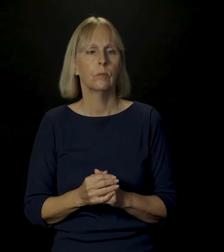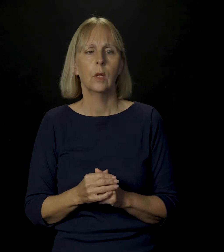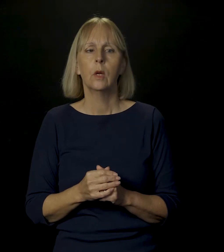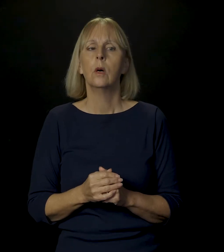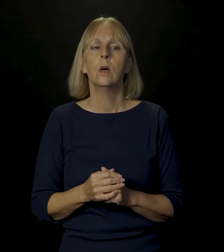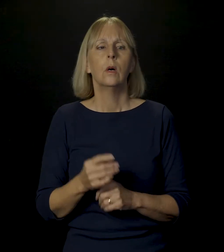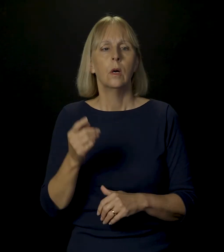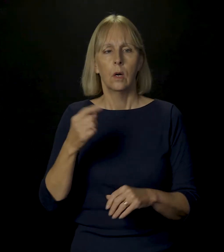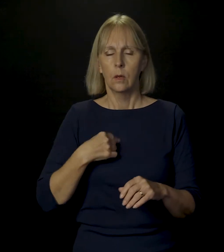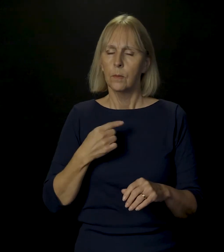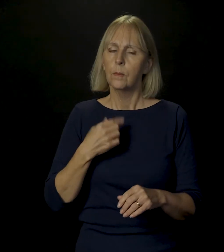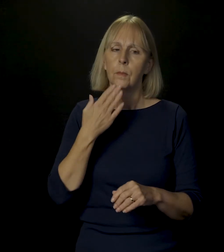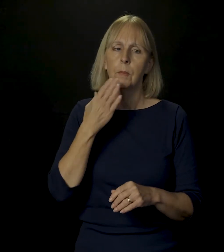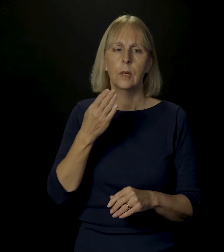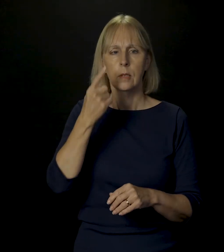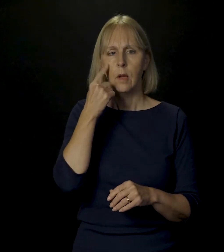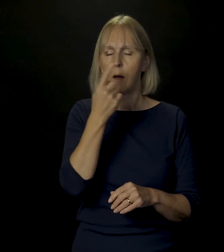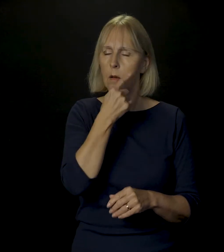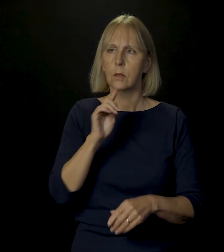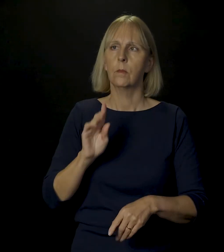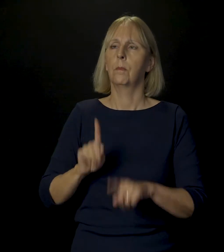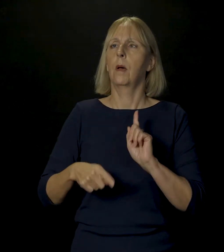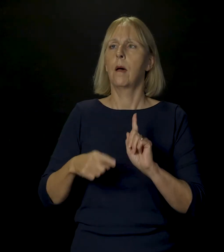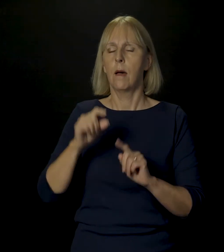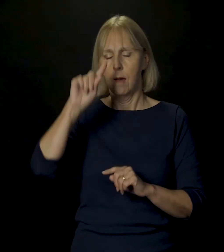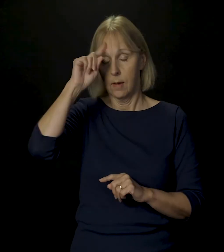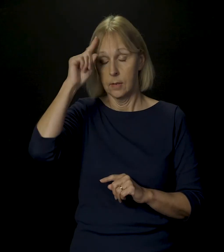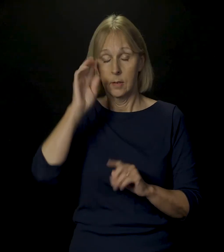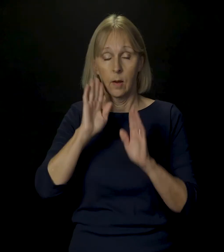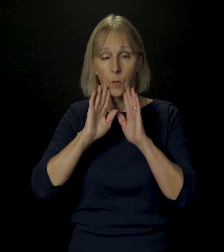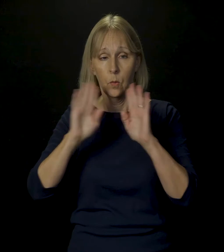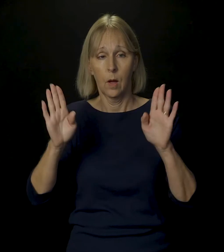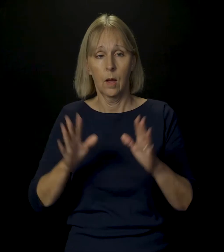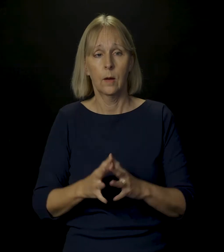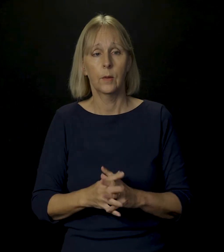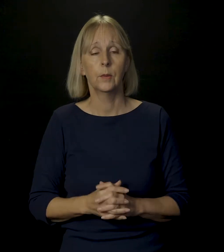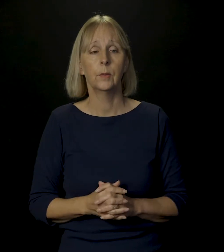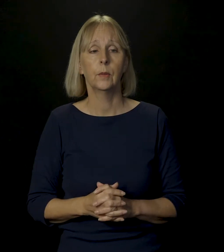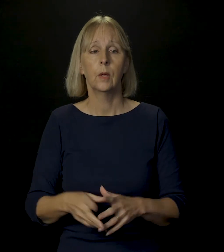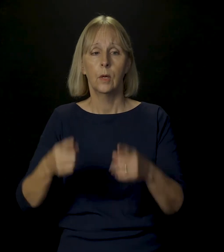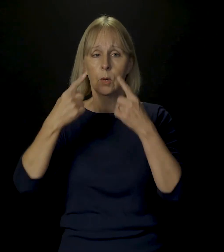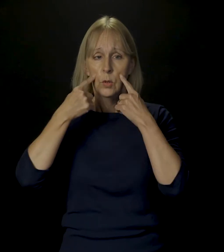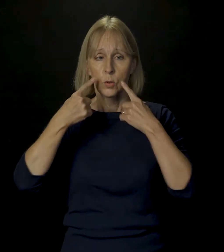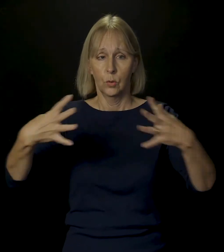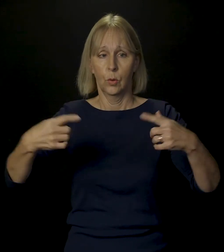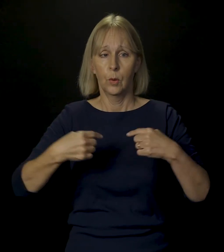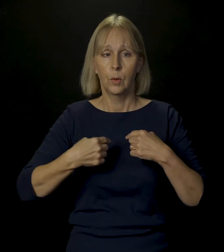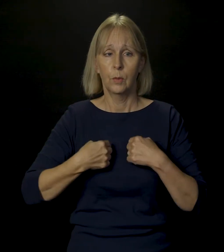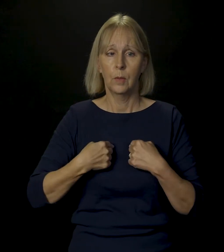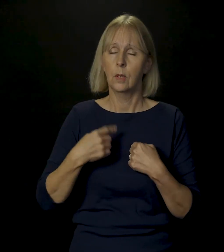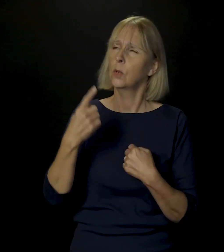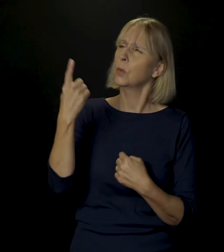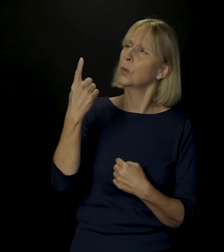You Open Up My Eyes In Wonder And Show Me